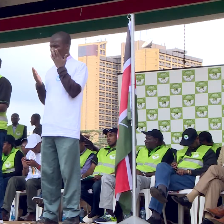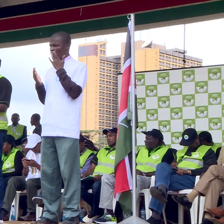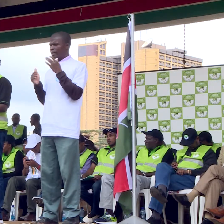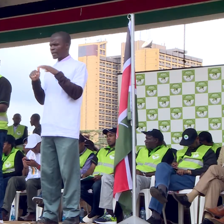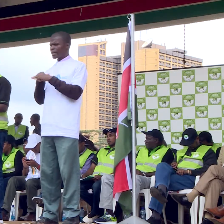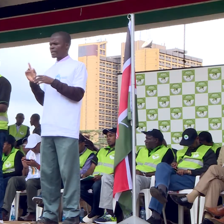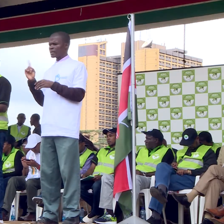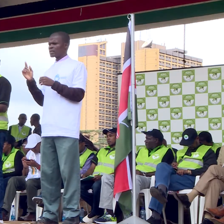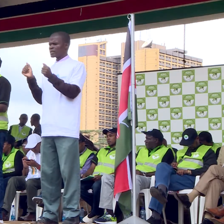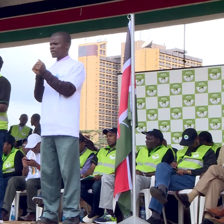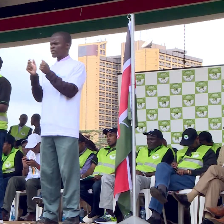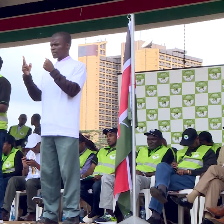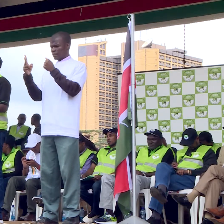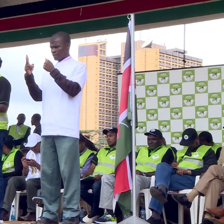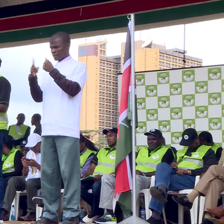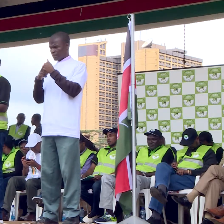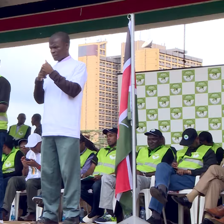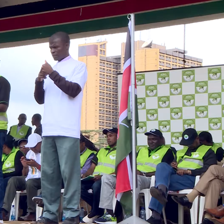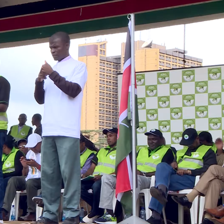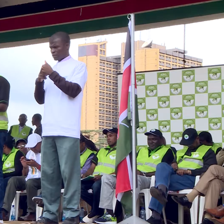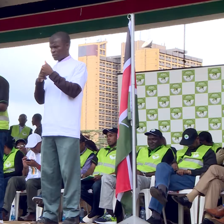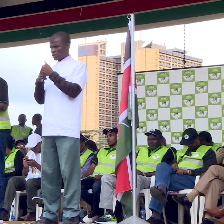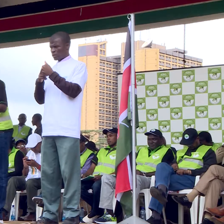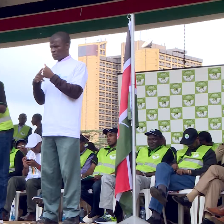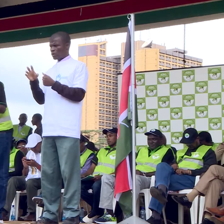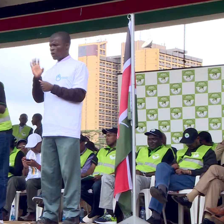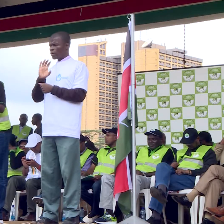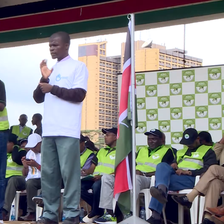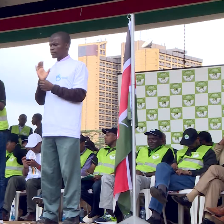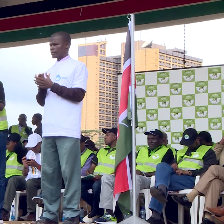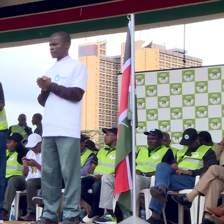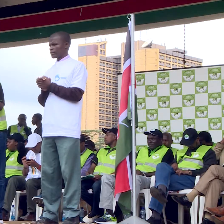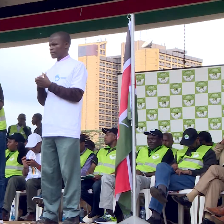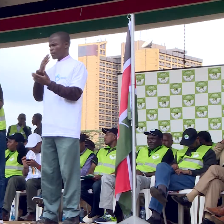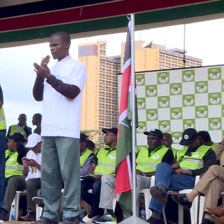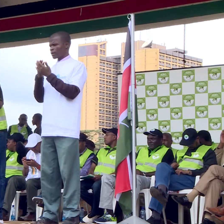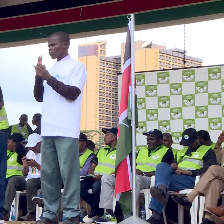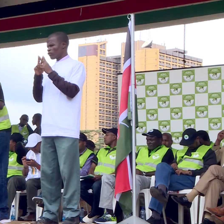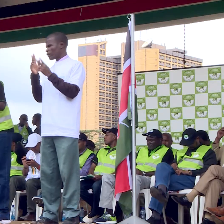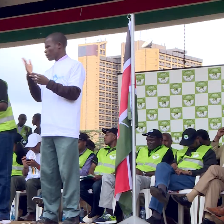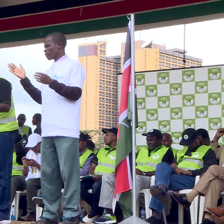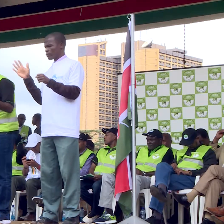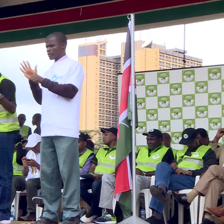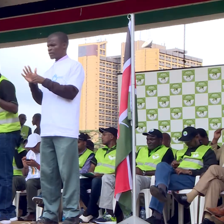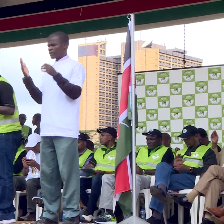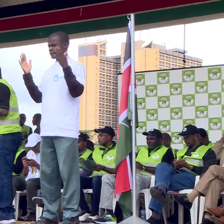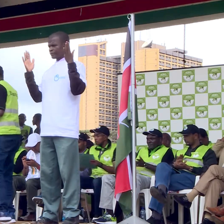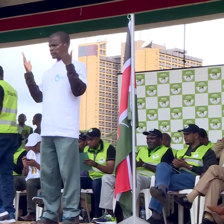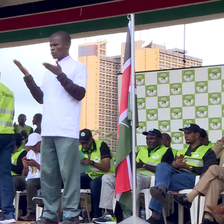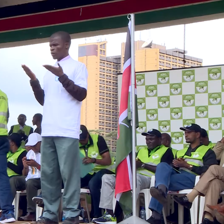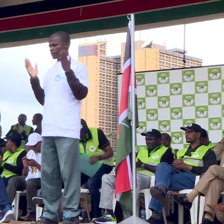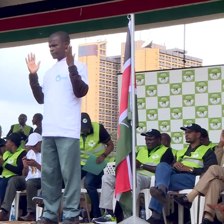The 17 constituencies will be out for your service. Thank you very much. God bless you and welcome.